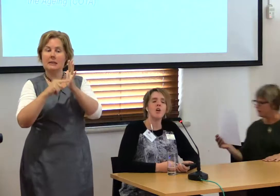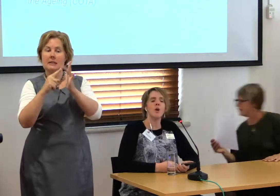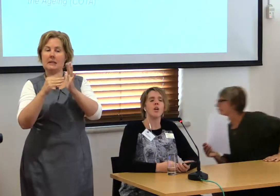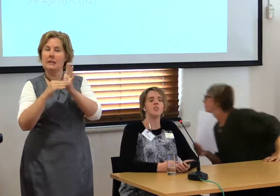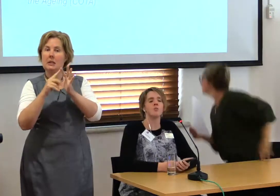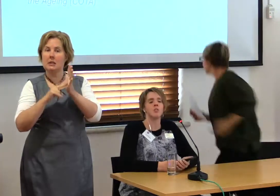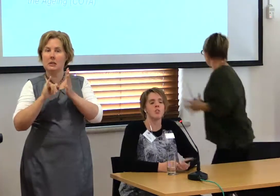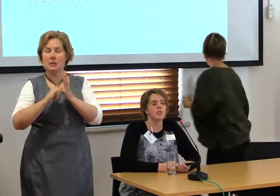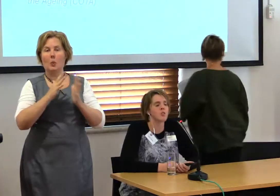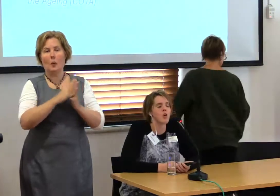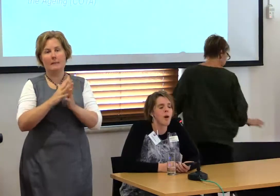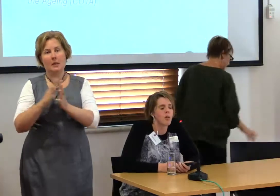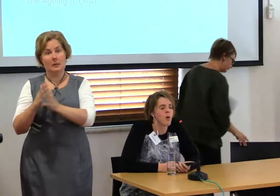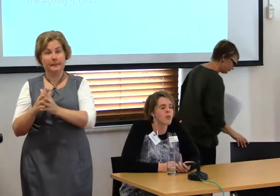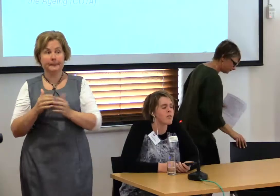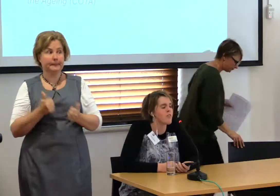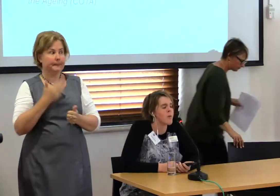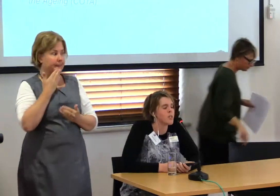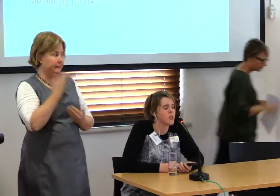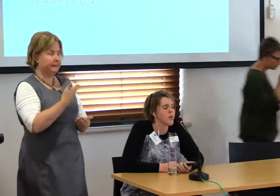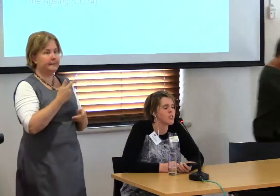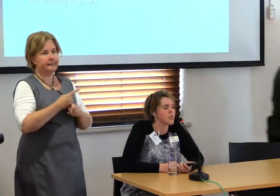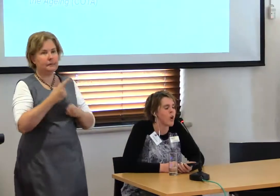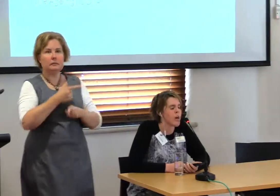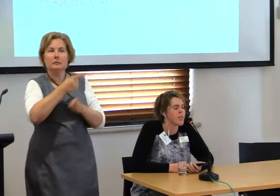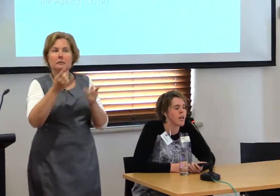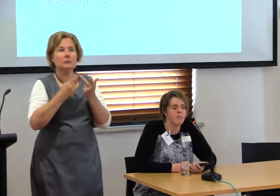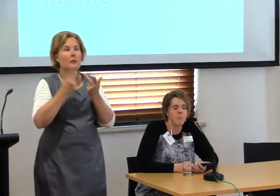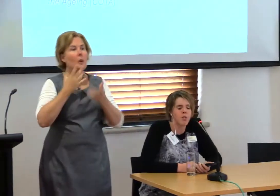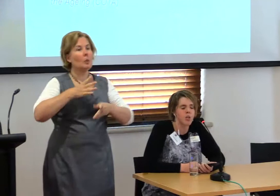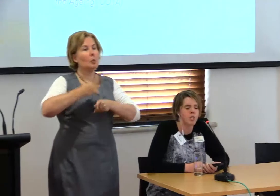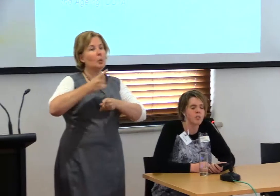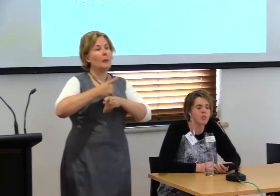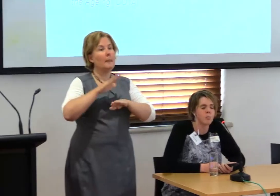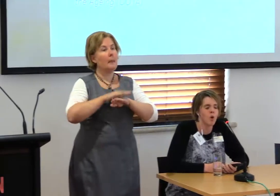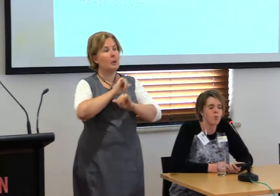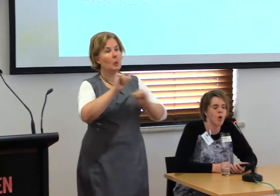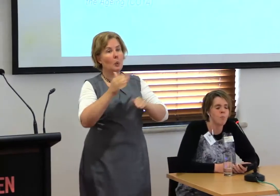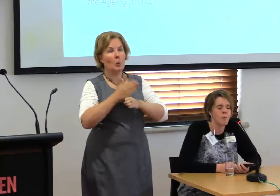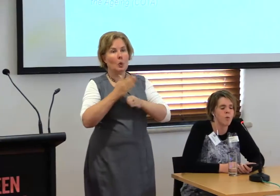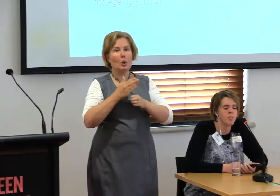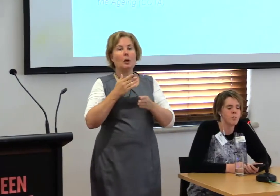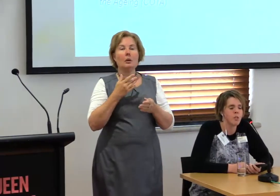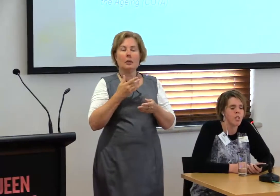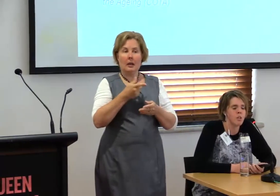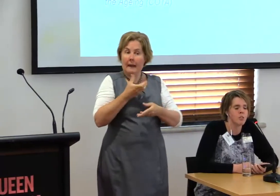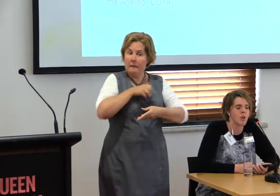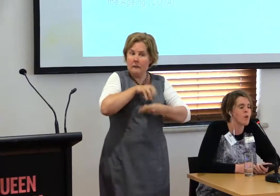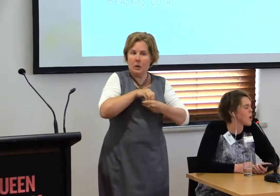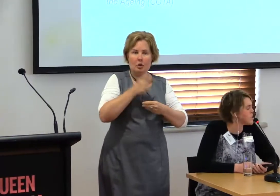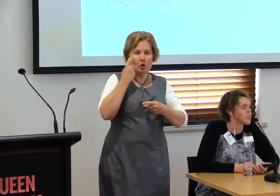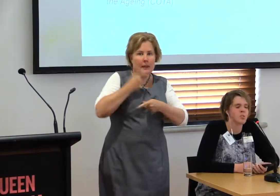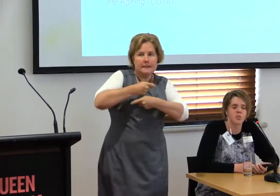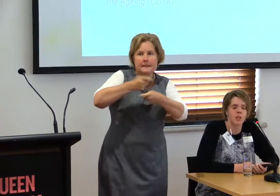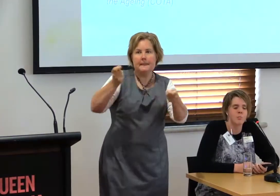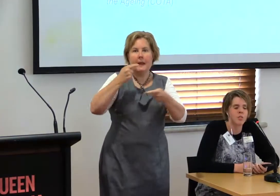there anyone else that would just like to talk about the work that they've been doing to try and get information out to support older people with disability? So I know